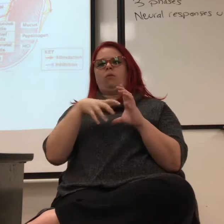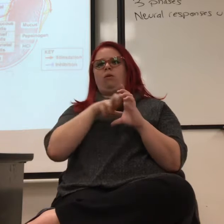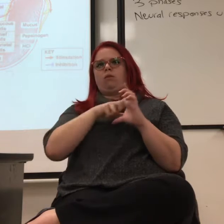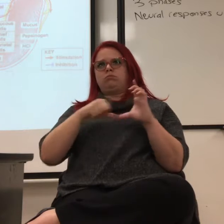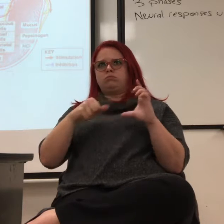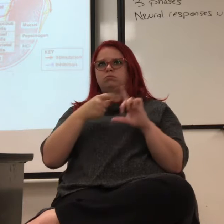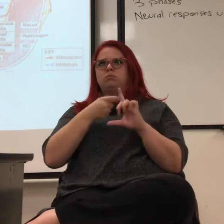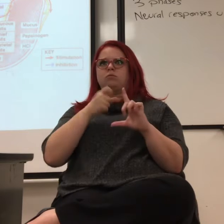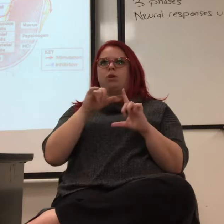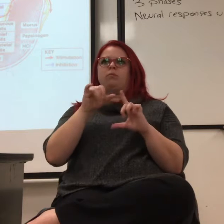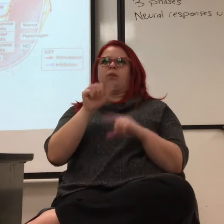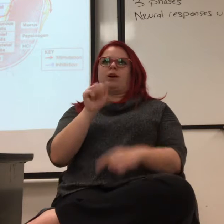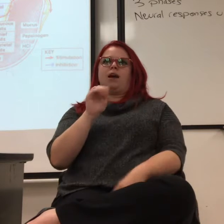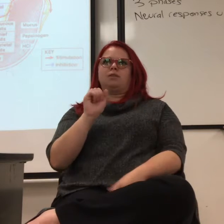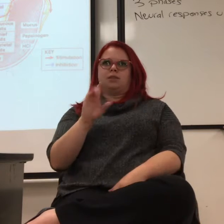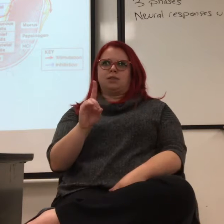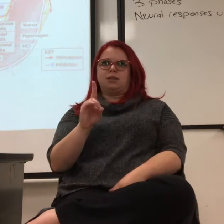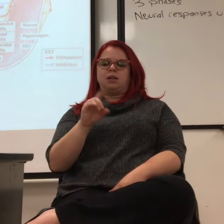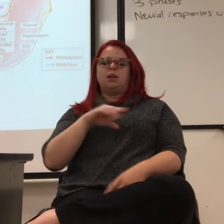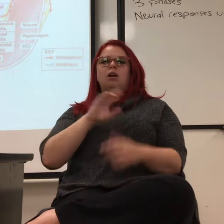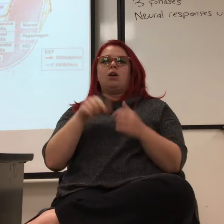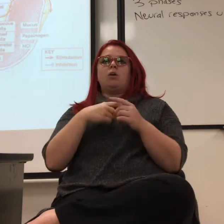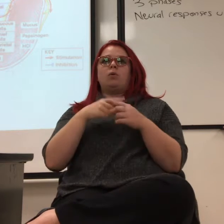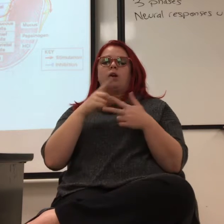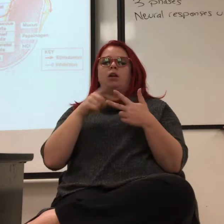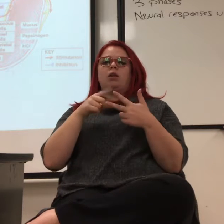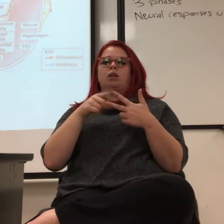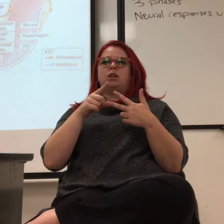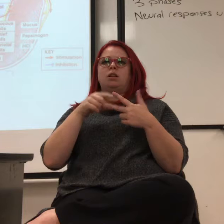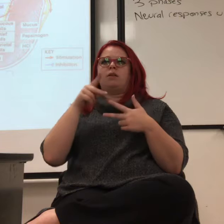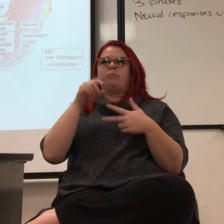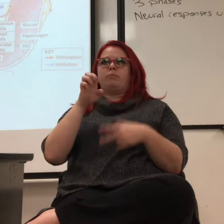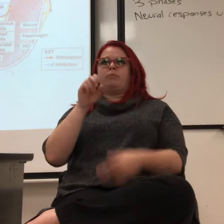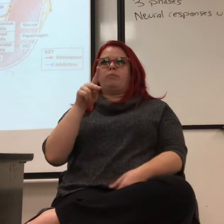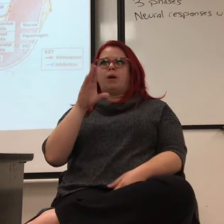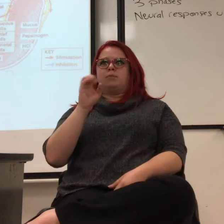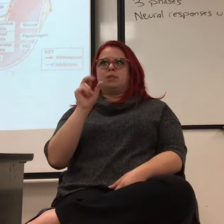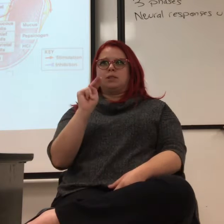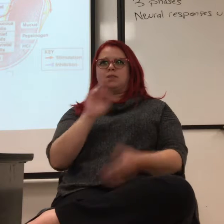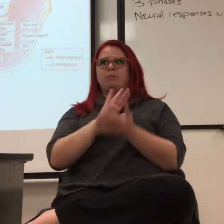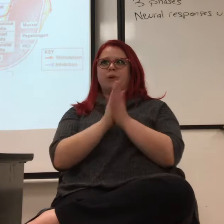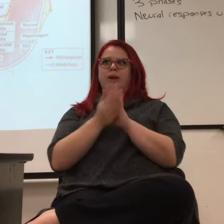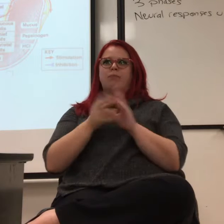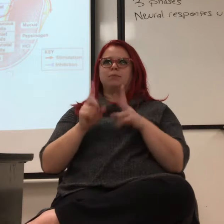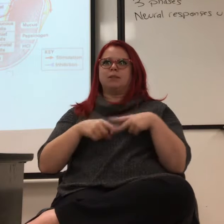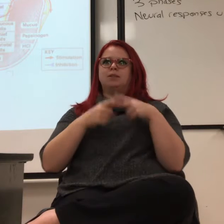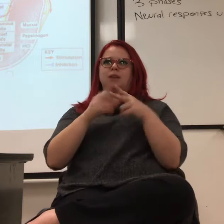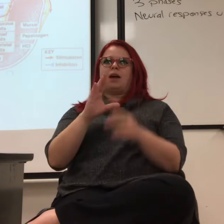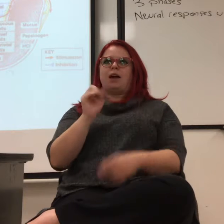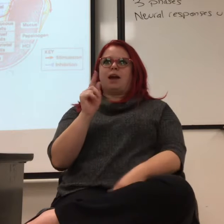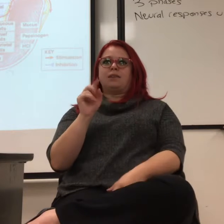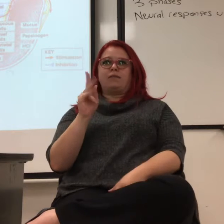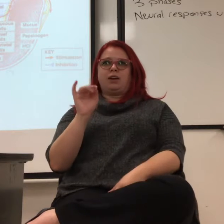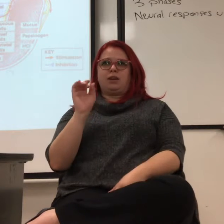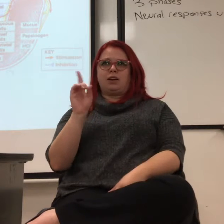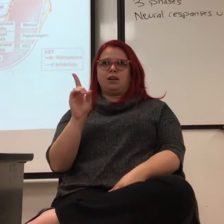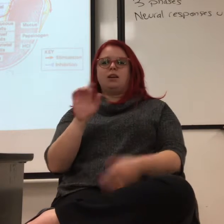becomes activated, it will turn into pepsin and start to digest